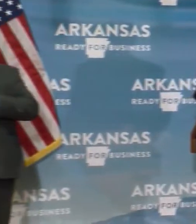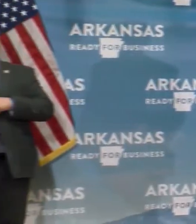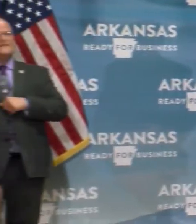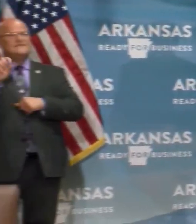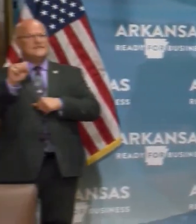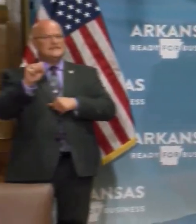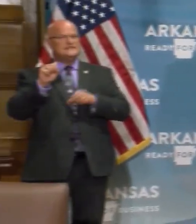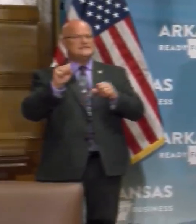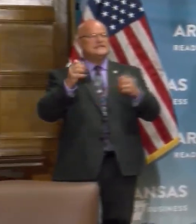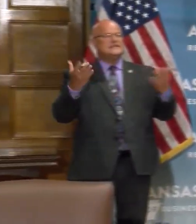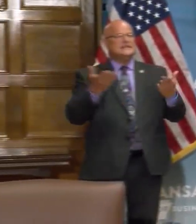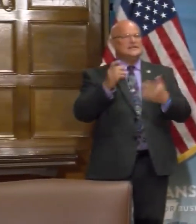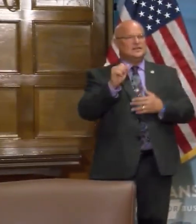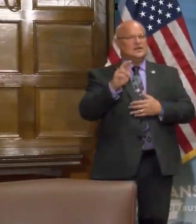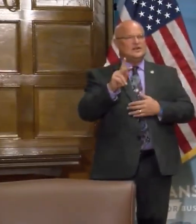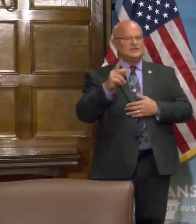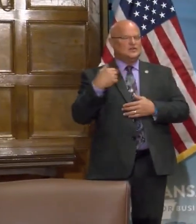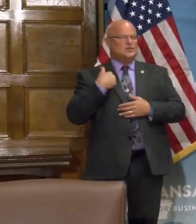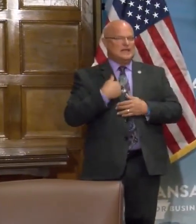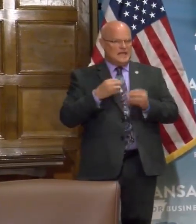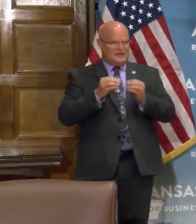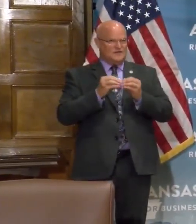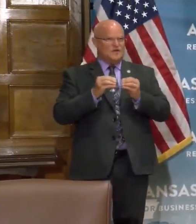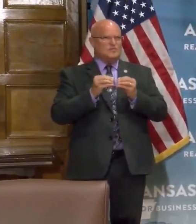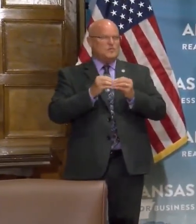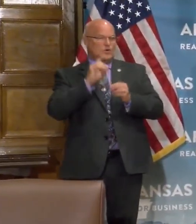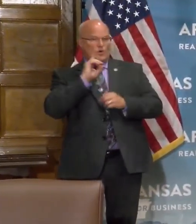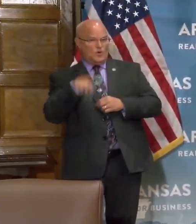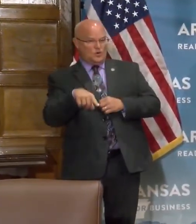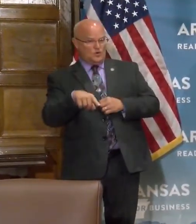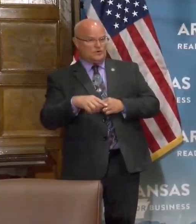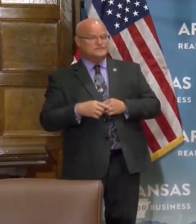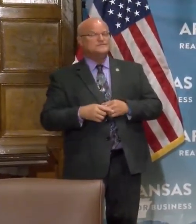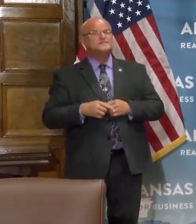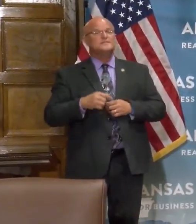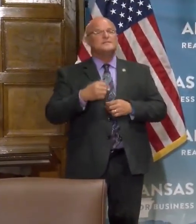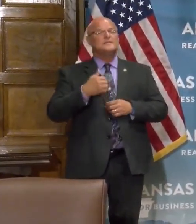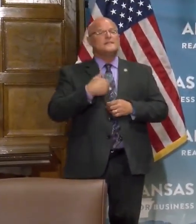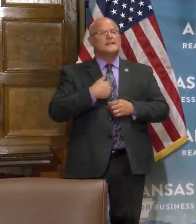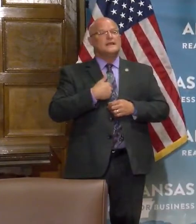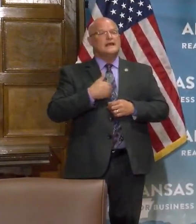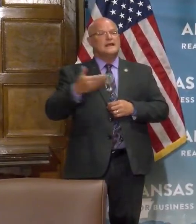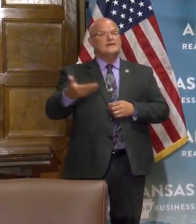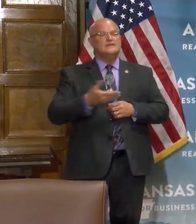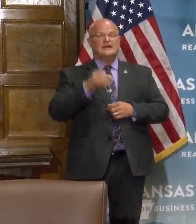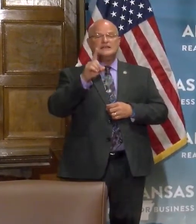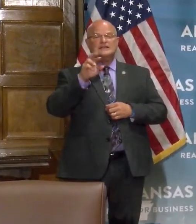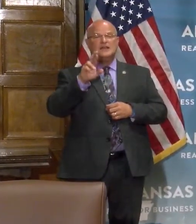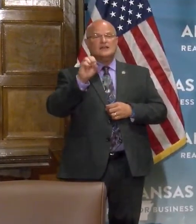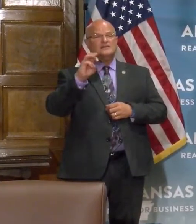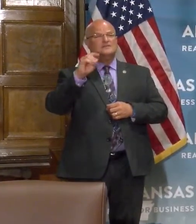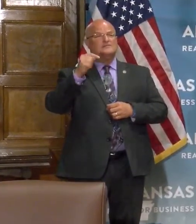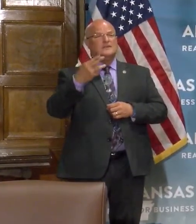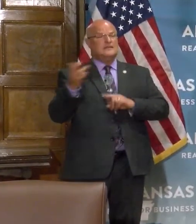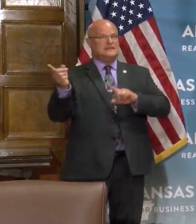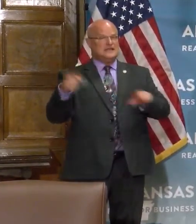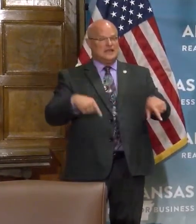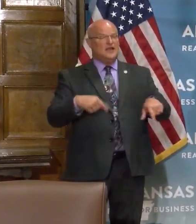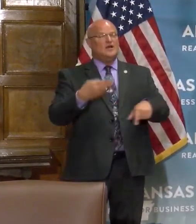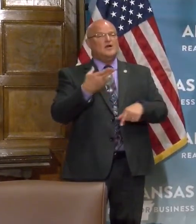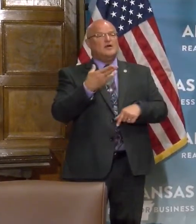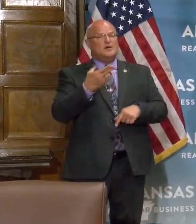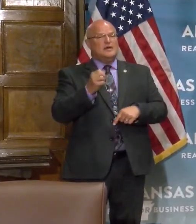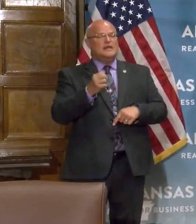ventilator capacity, and we have additional ventilators on order. And I invite Dr. Smith to come to the podium, and